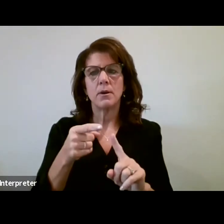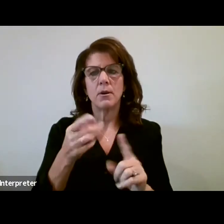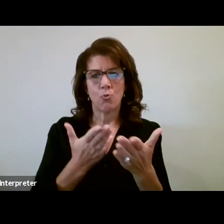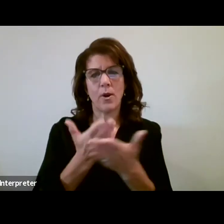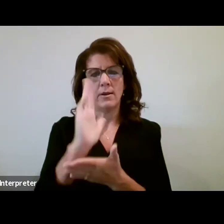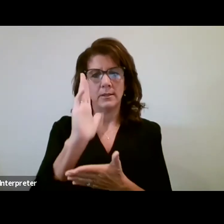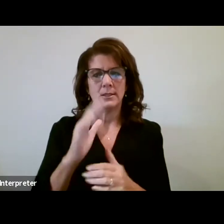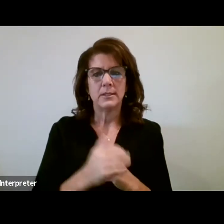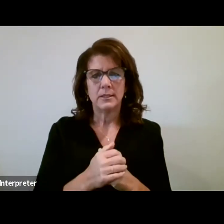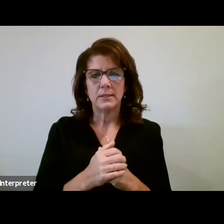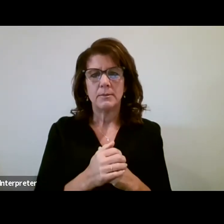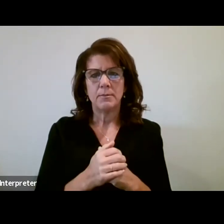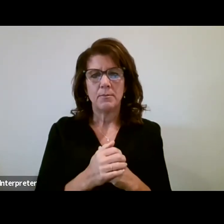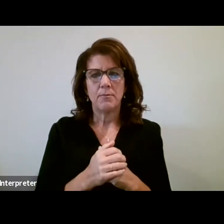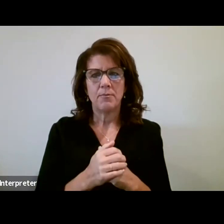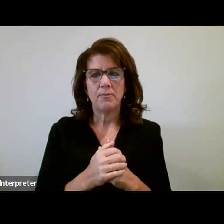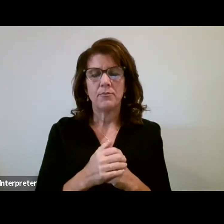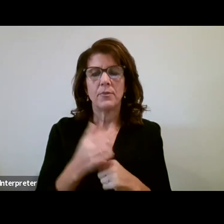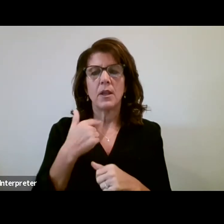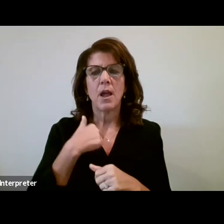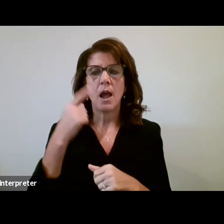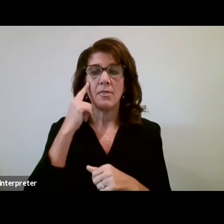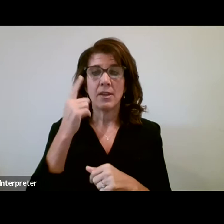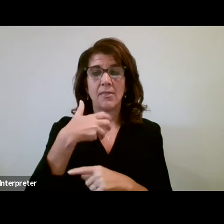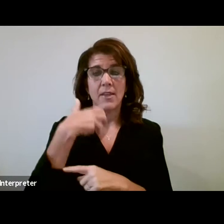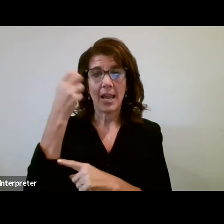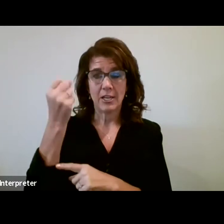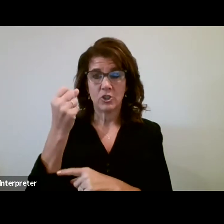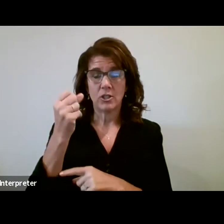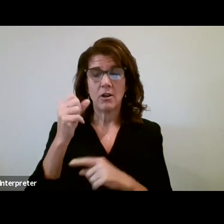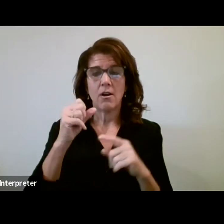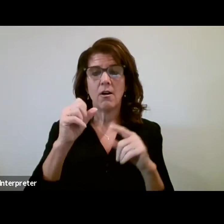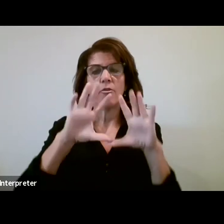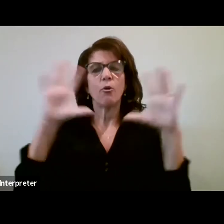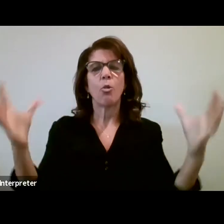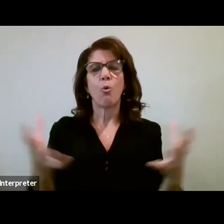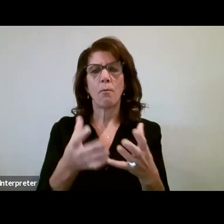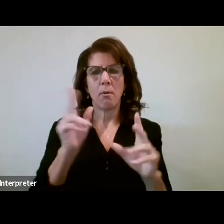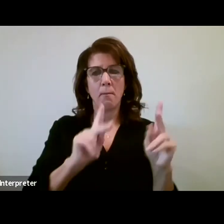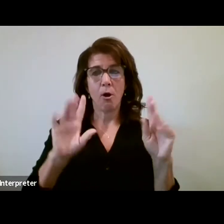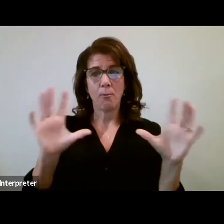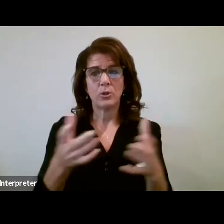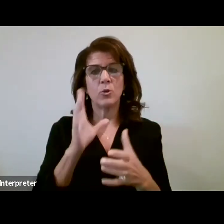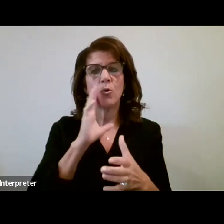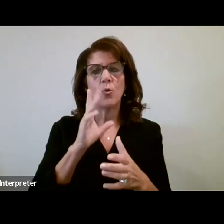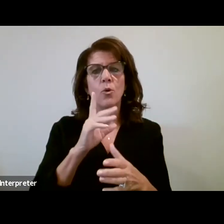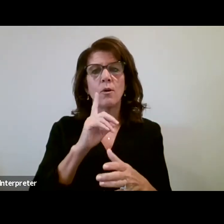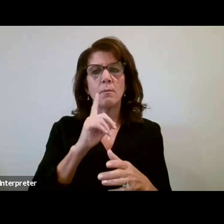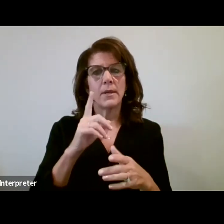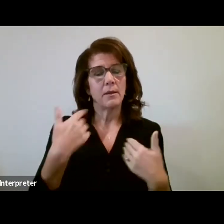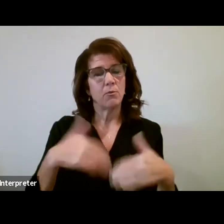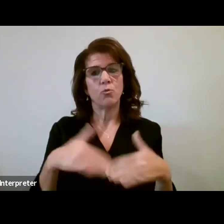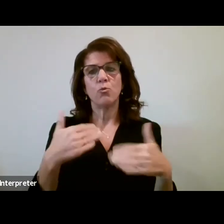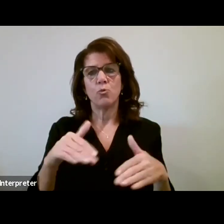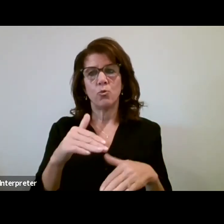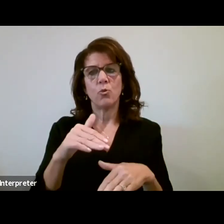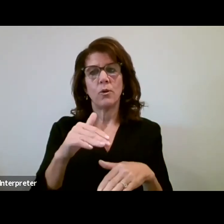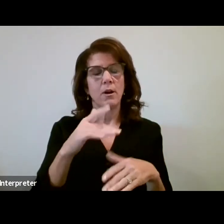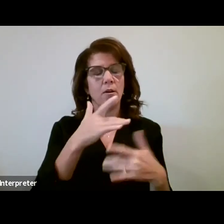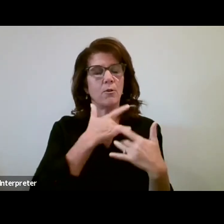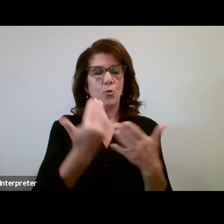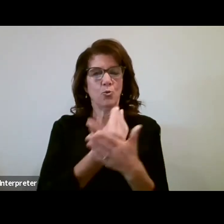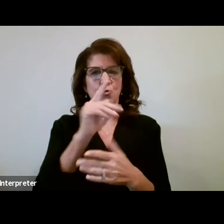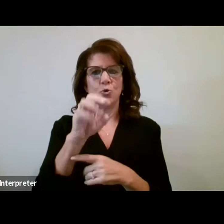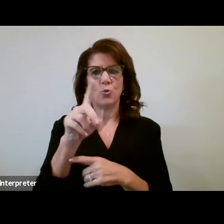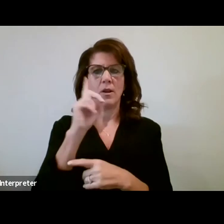rights. I think the aging of the global population will be a defining demographic trend of